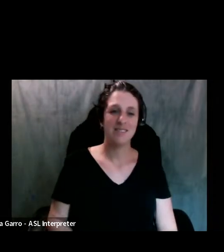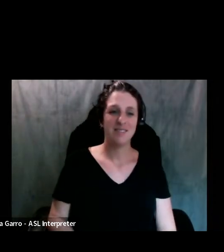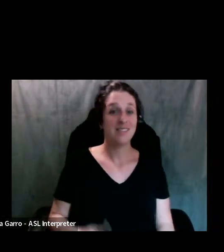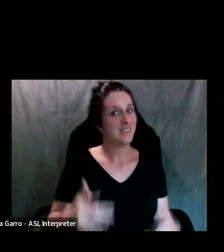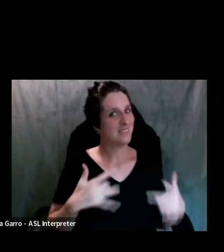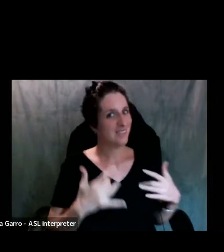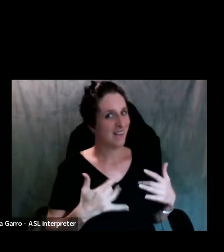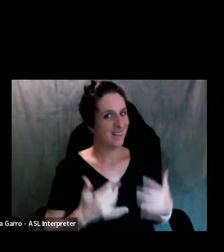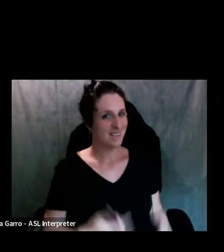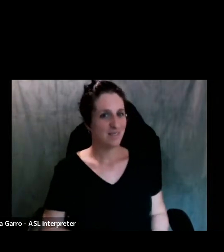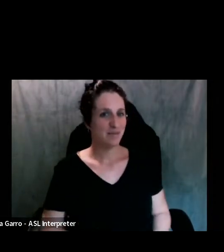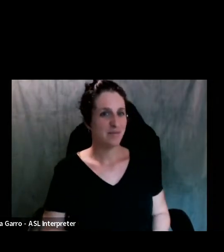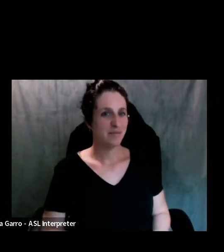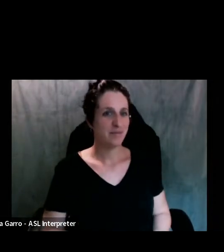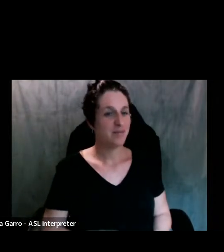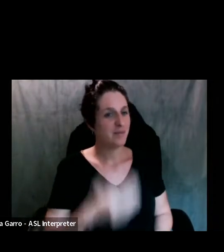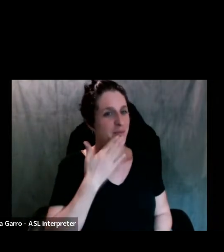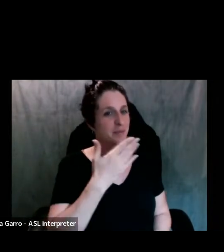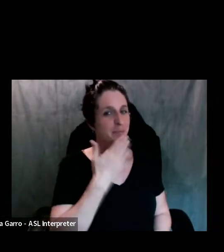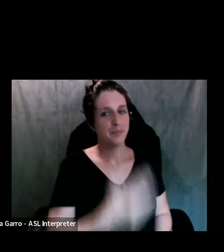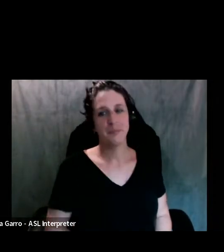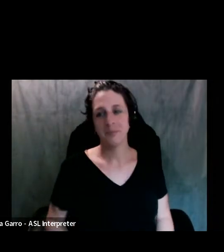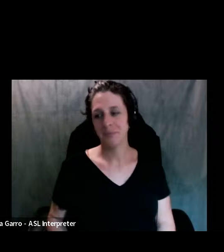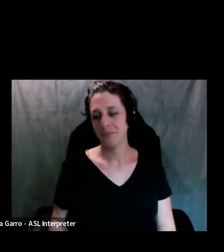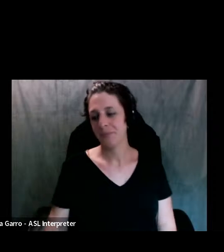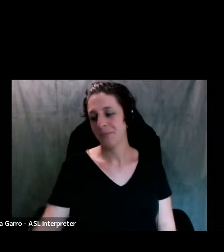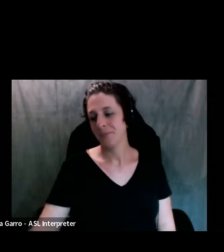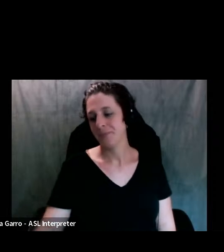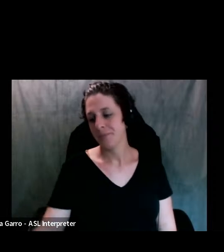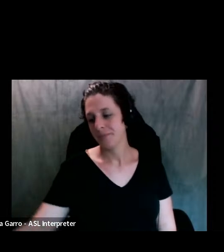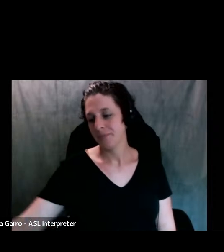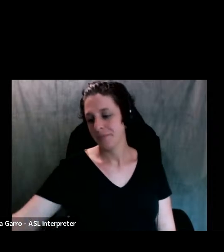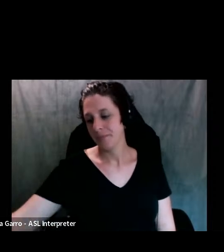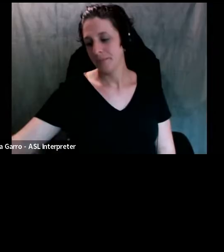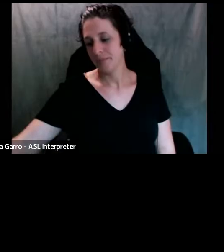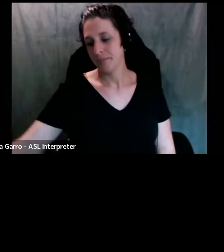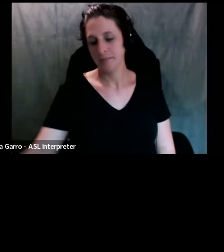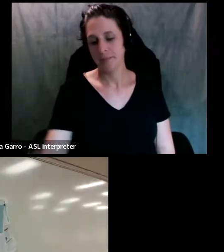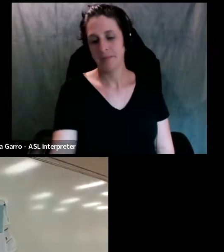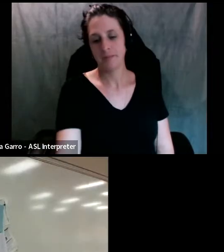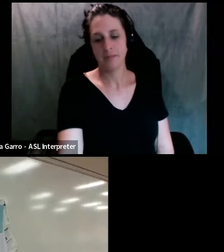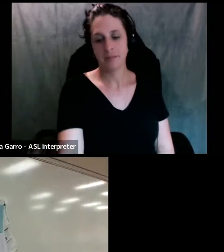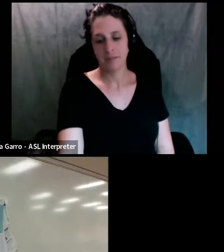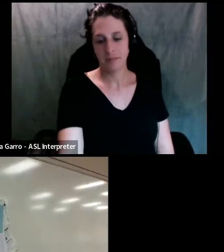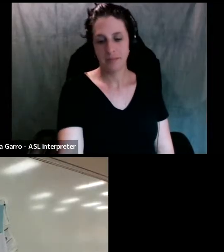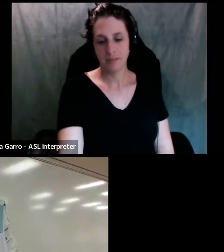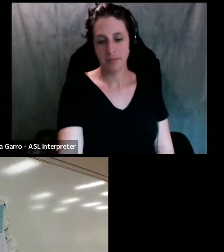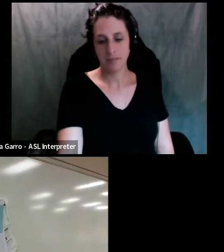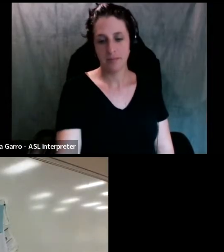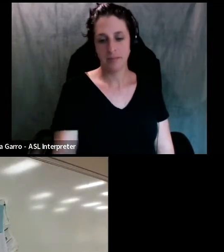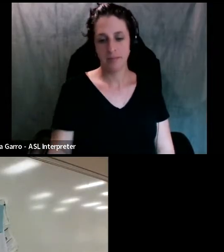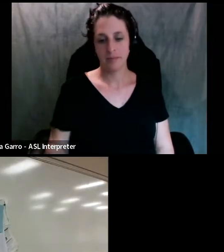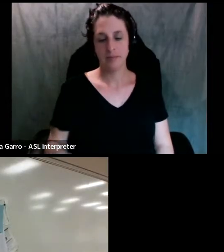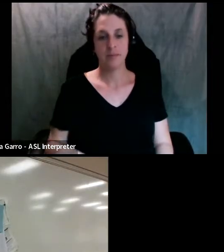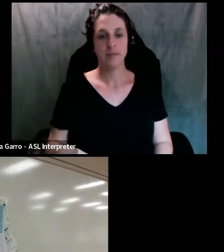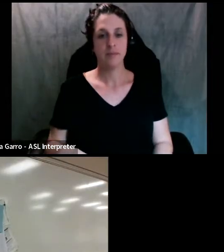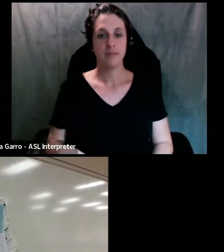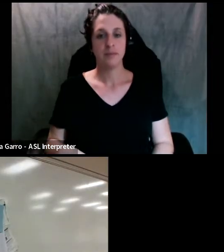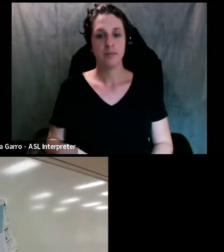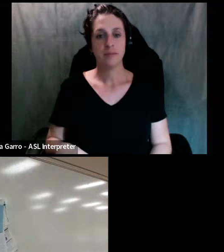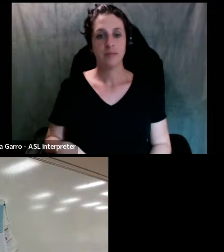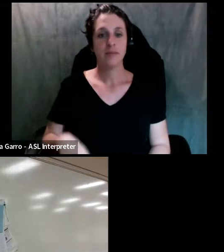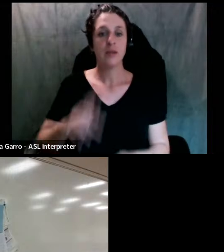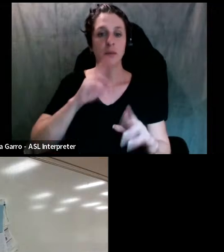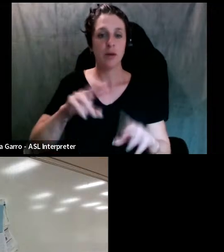Exciting. Thank you. Okay, now we are on report of the District